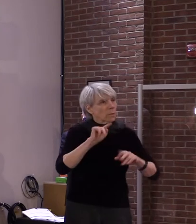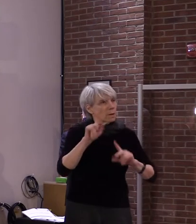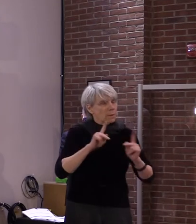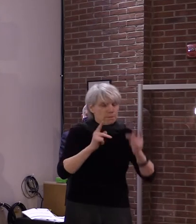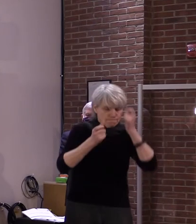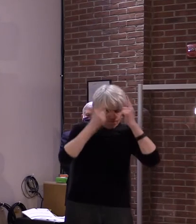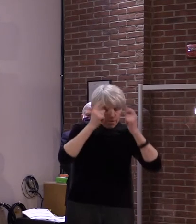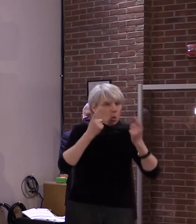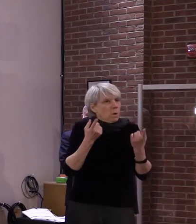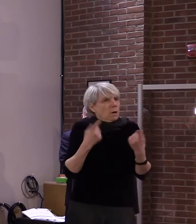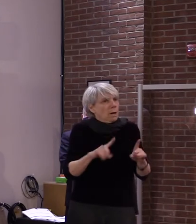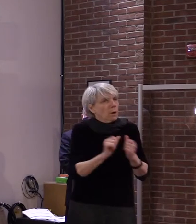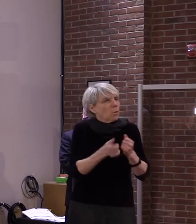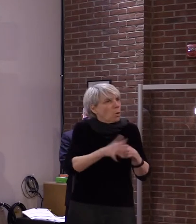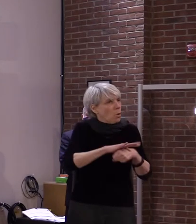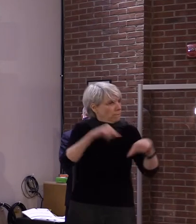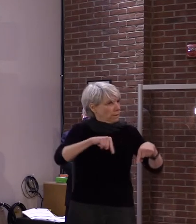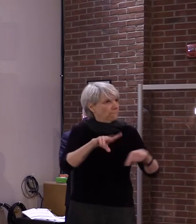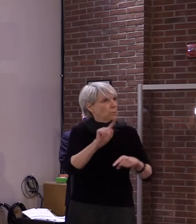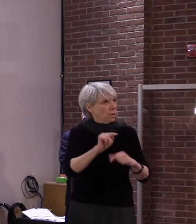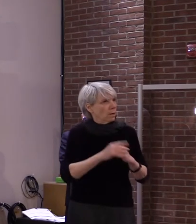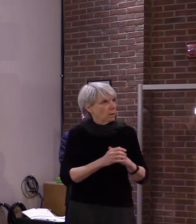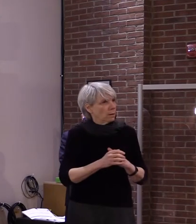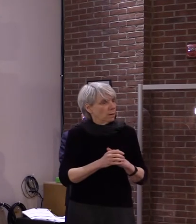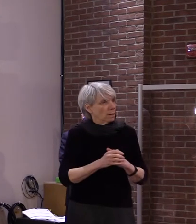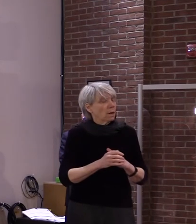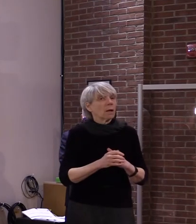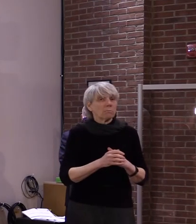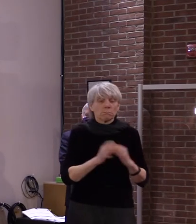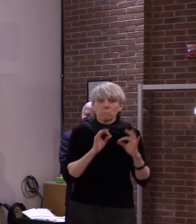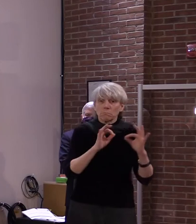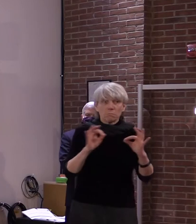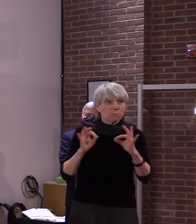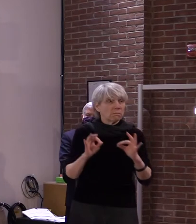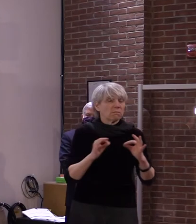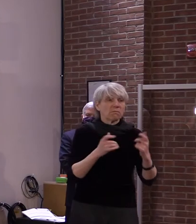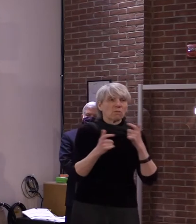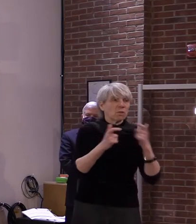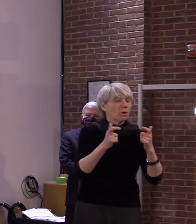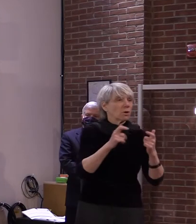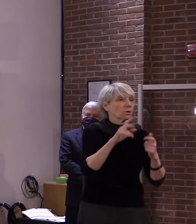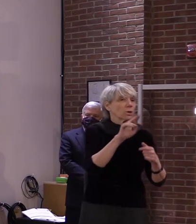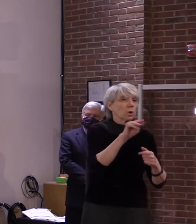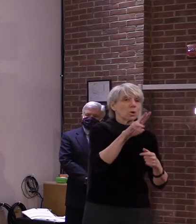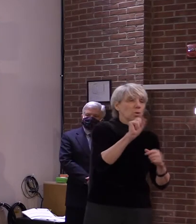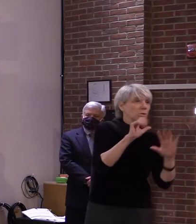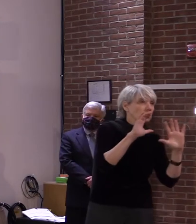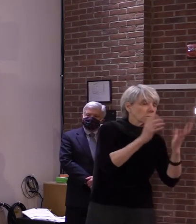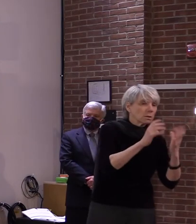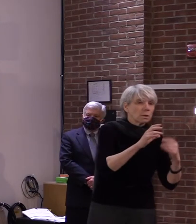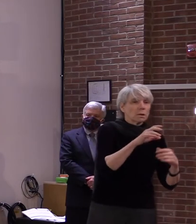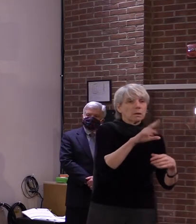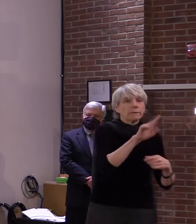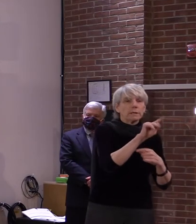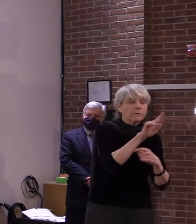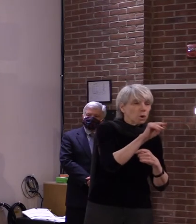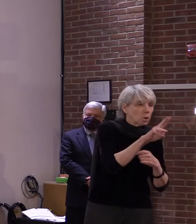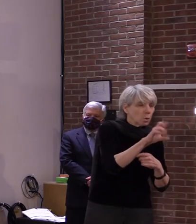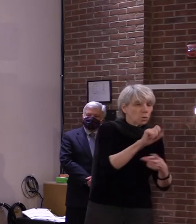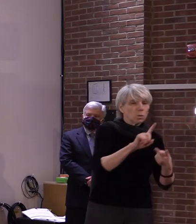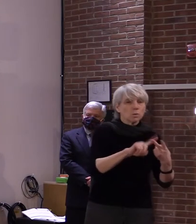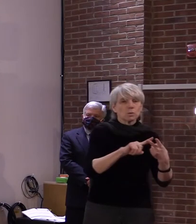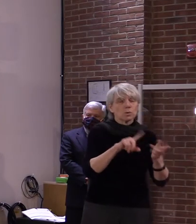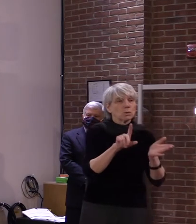for the most part we have been able to see the major news networks the the printable papers